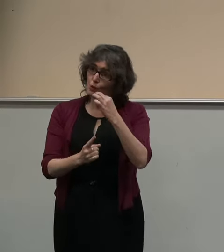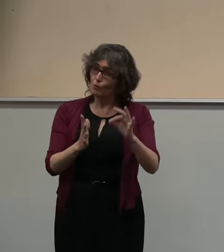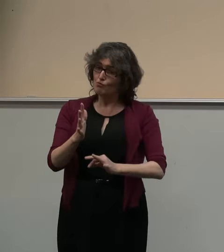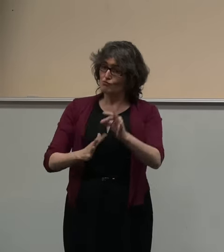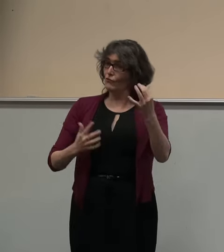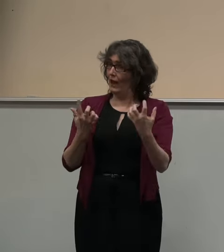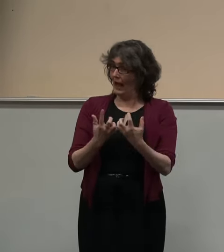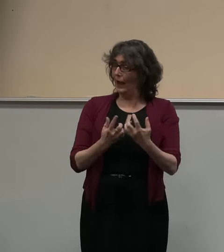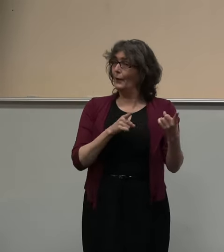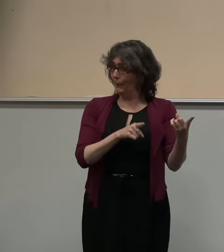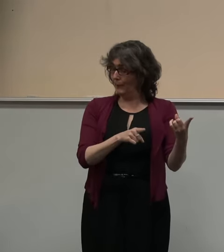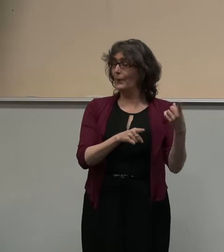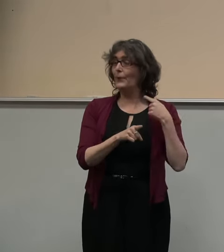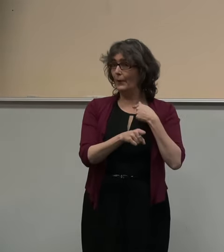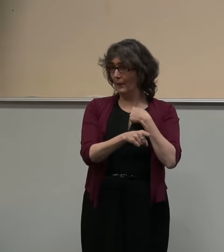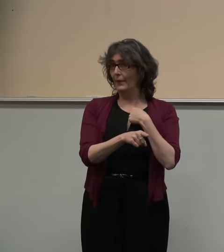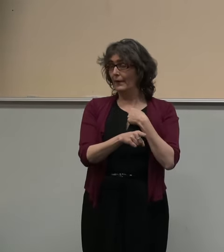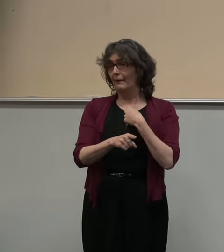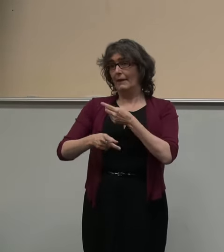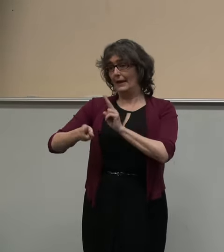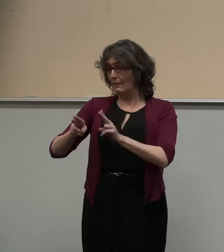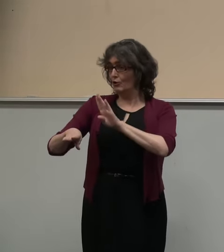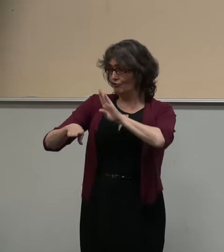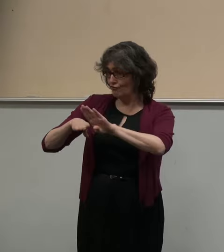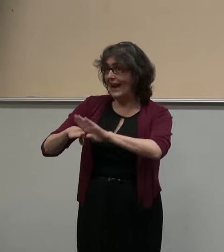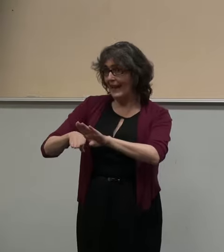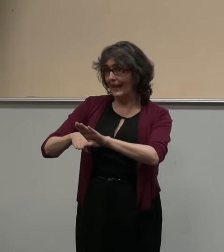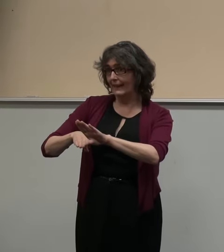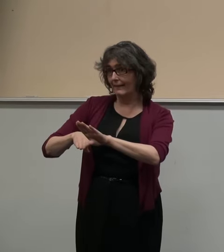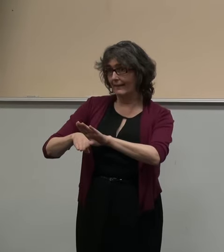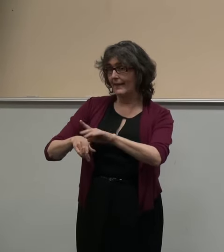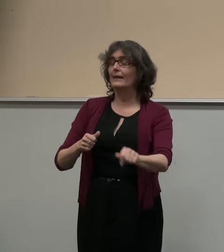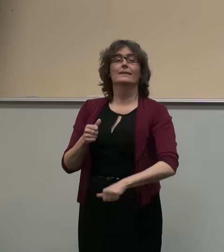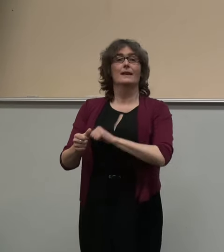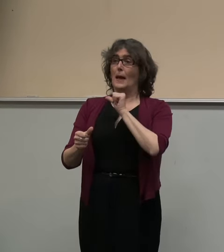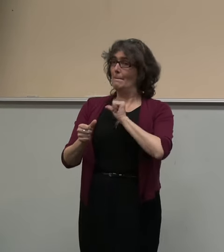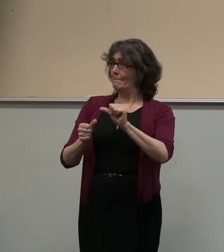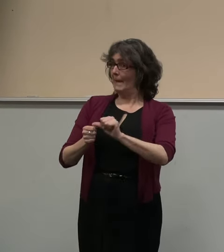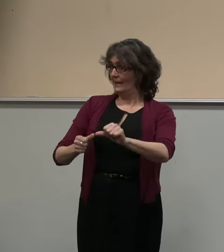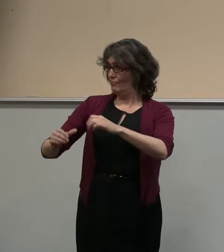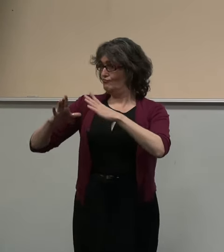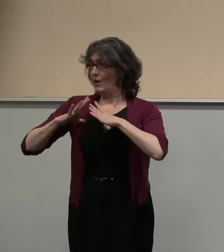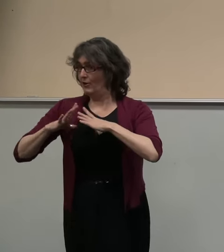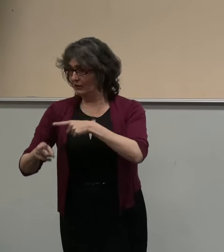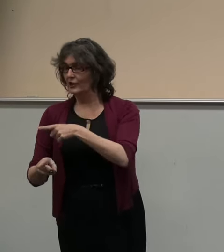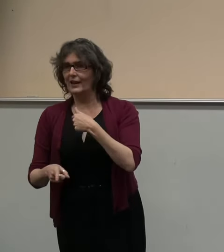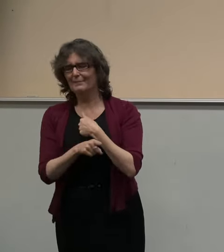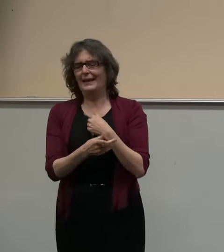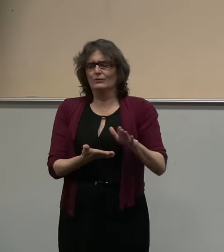and preparation for and by interpreters. So what they mean by better preparation is not that they think the interpreters don't work